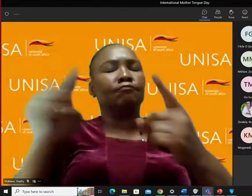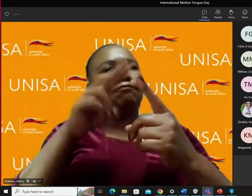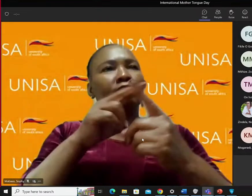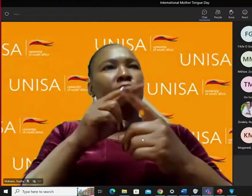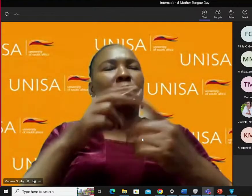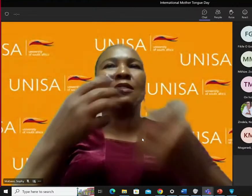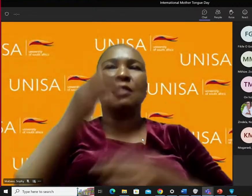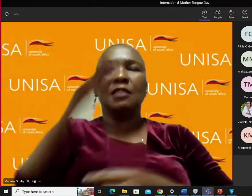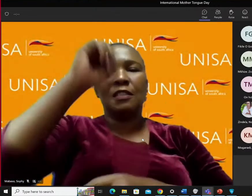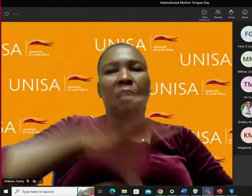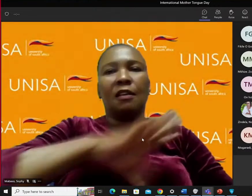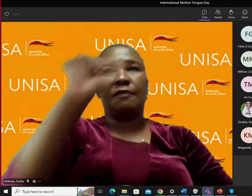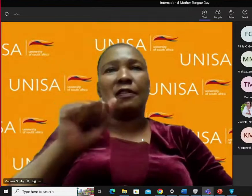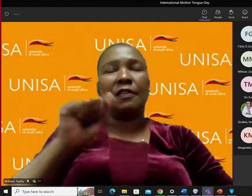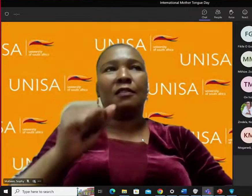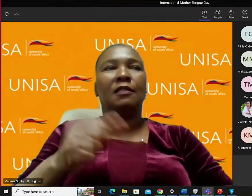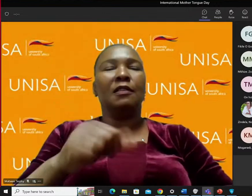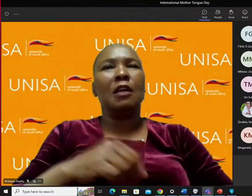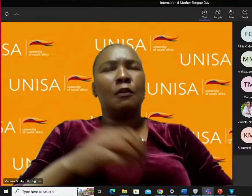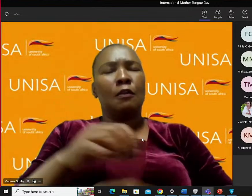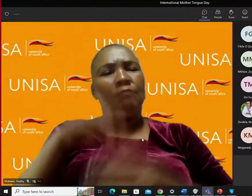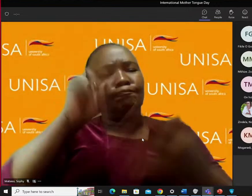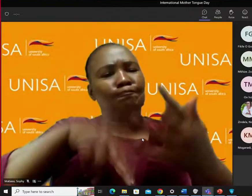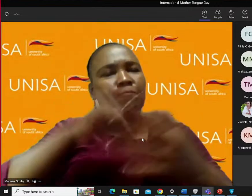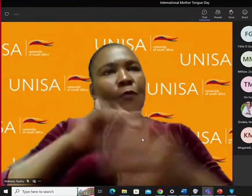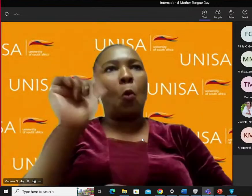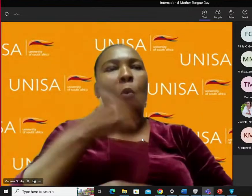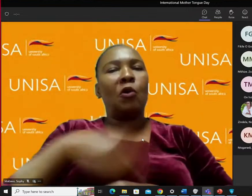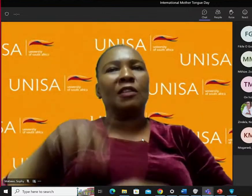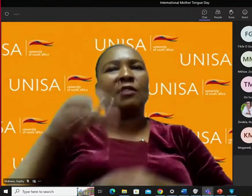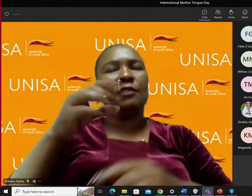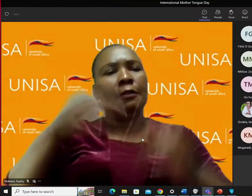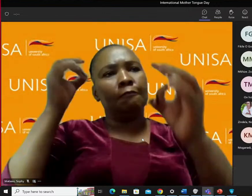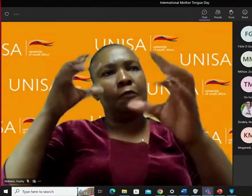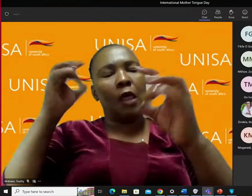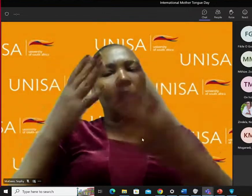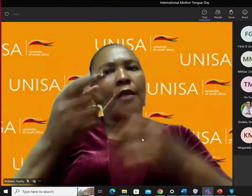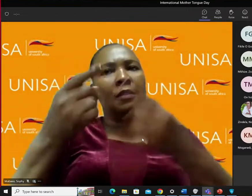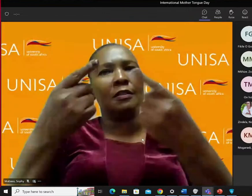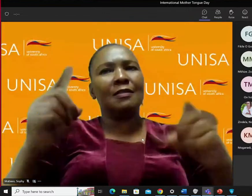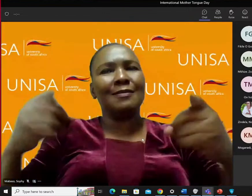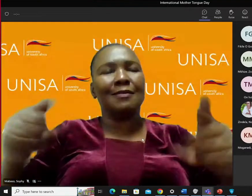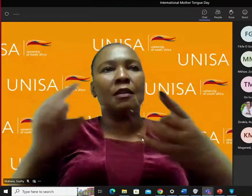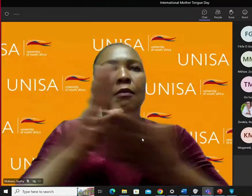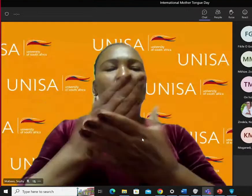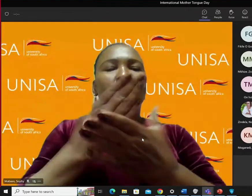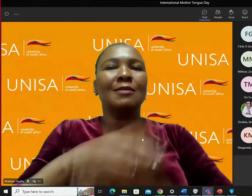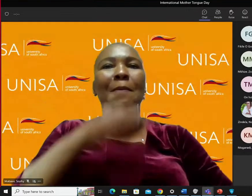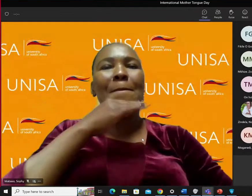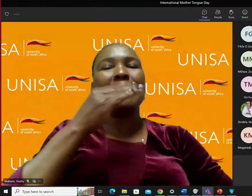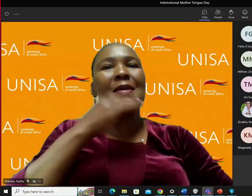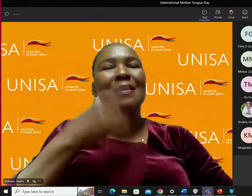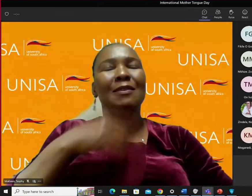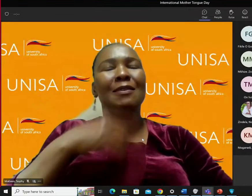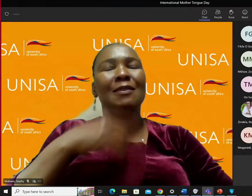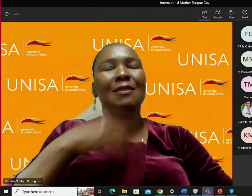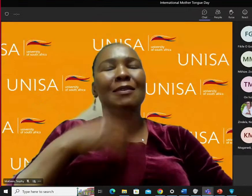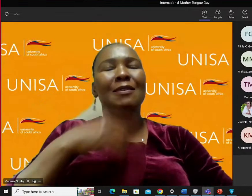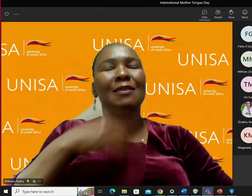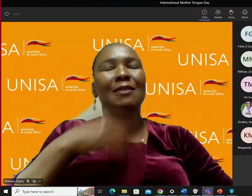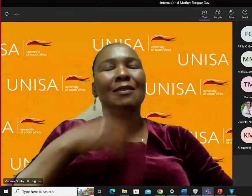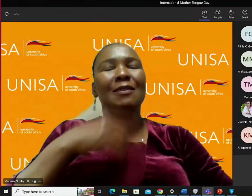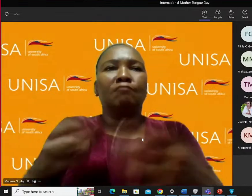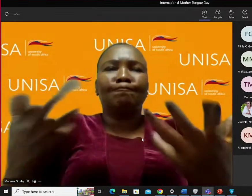and see all of the information there. The differences between the meaning of the different terms is then